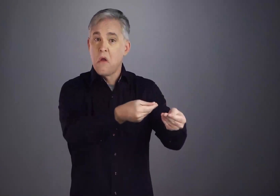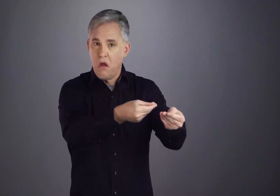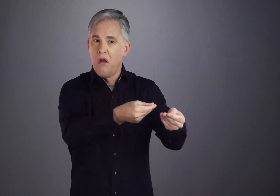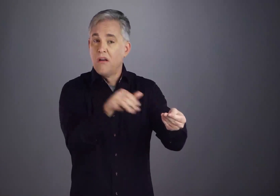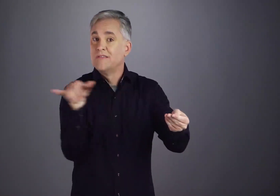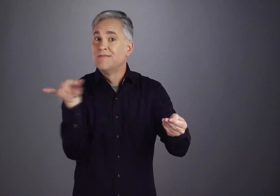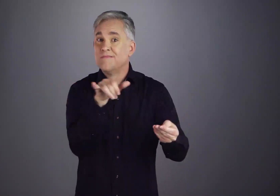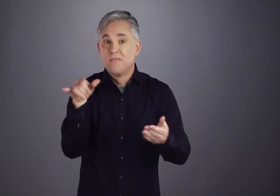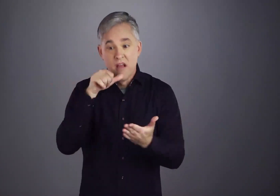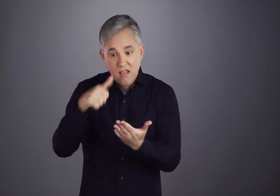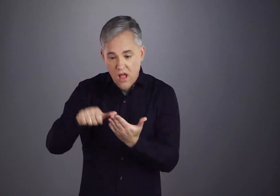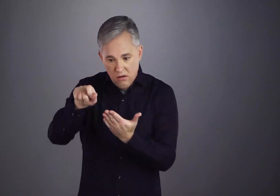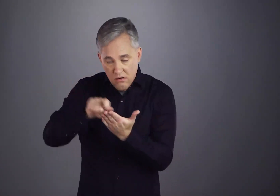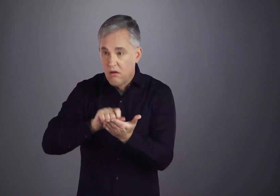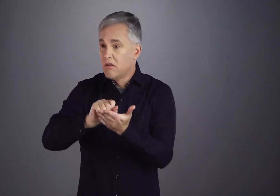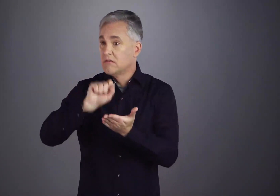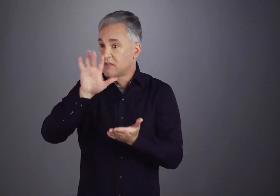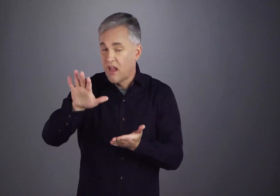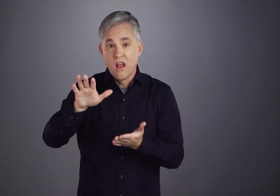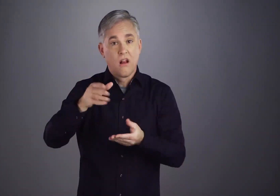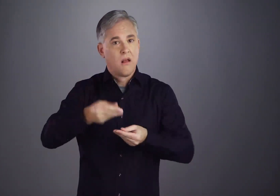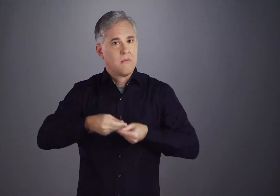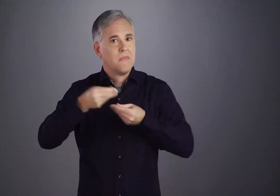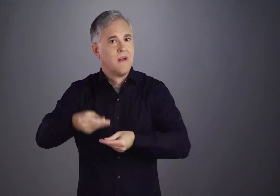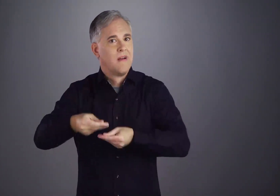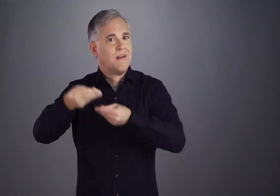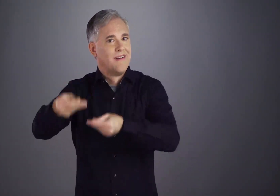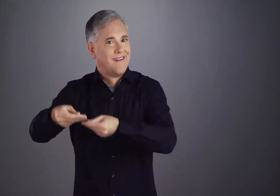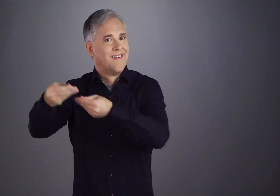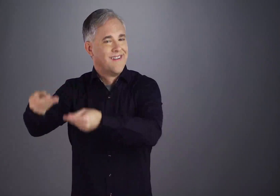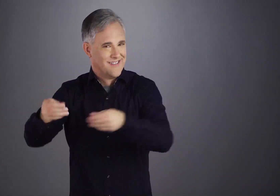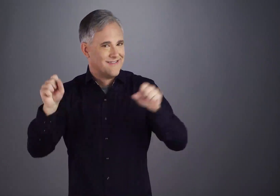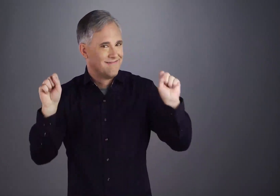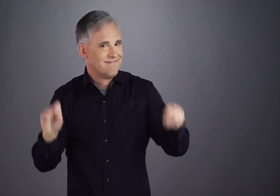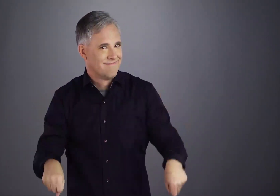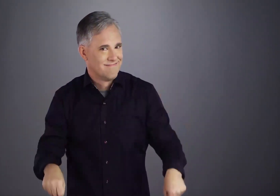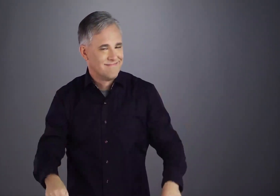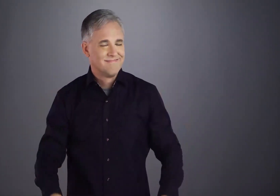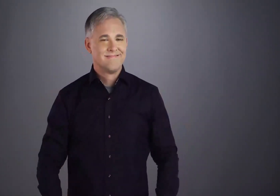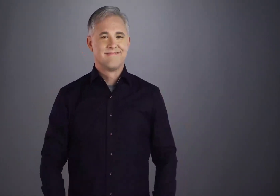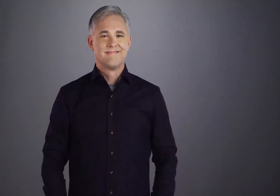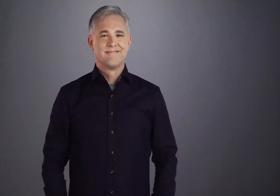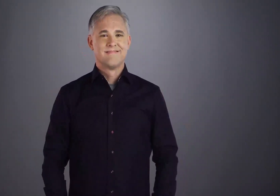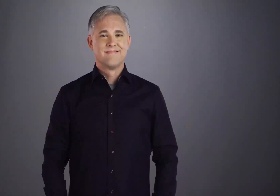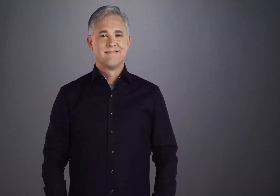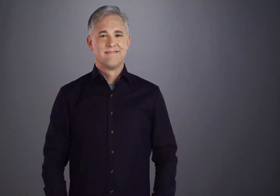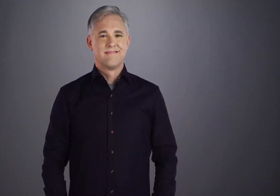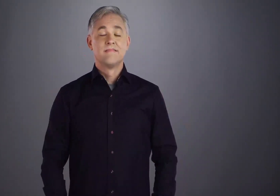By the end of 1939, it was estimated that 800 alcoholics were on their way to recovery.